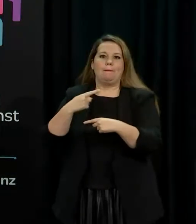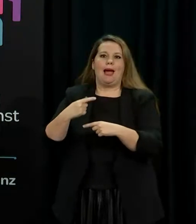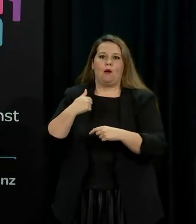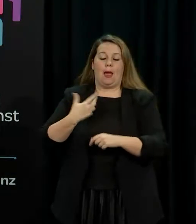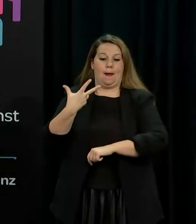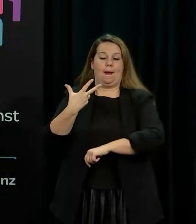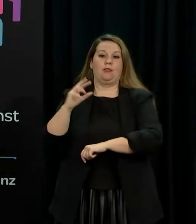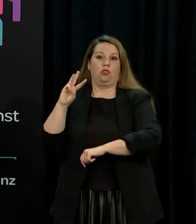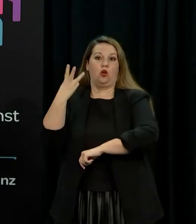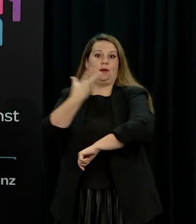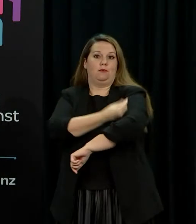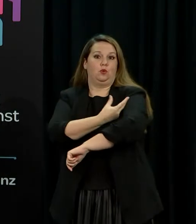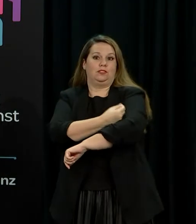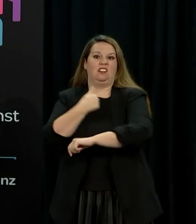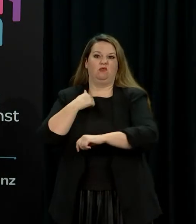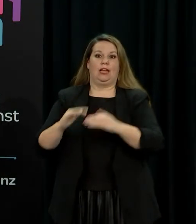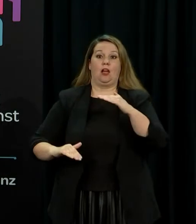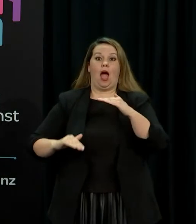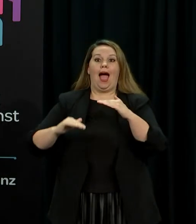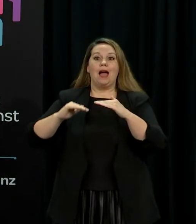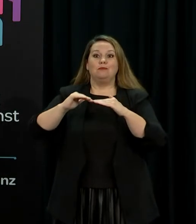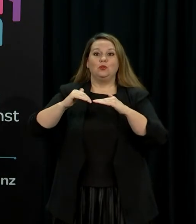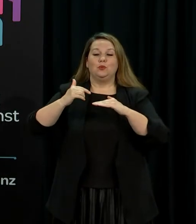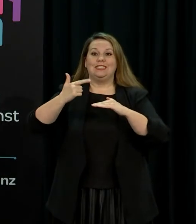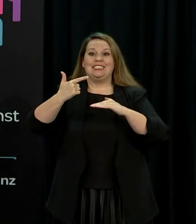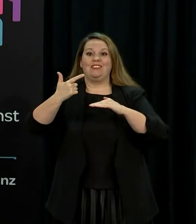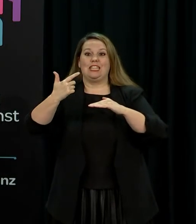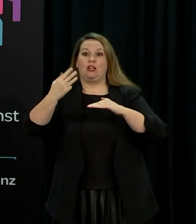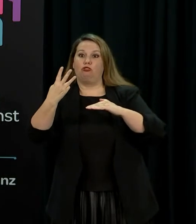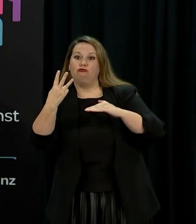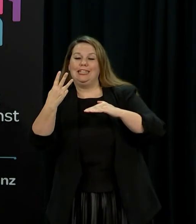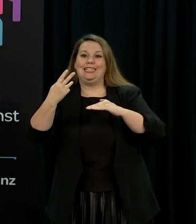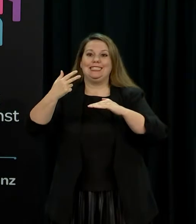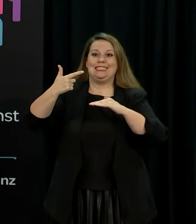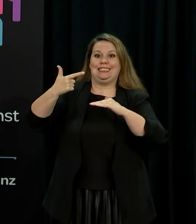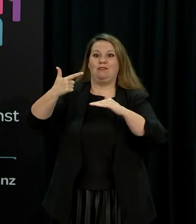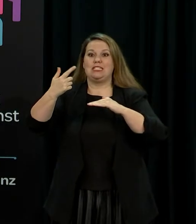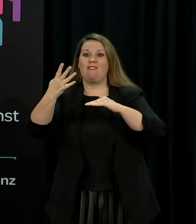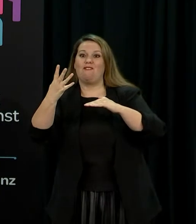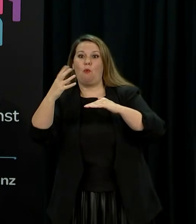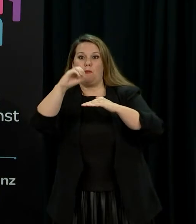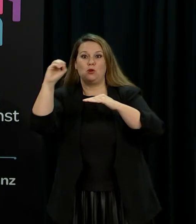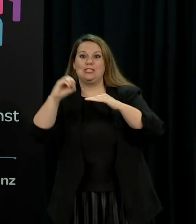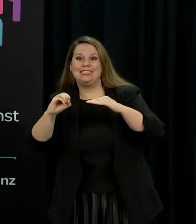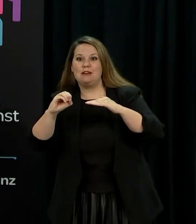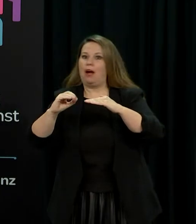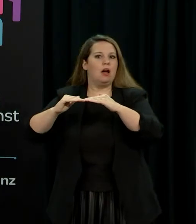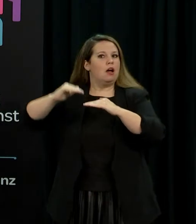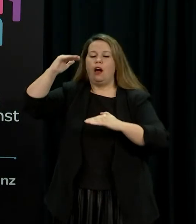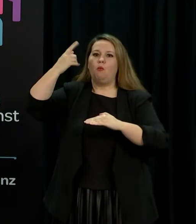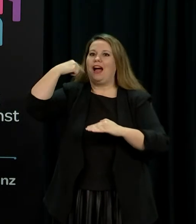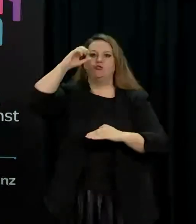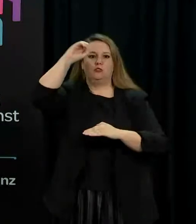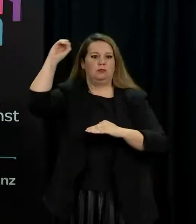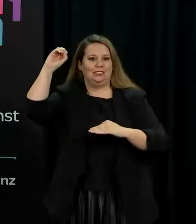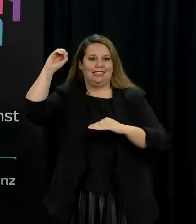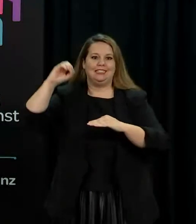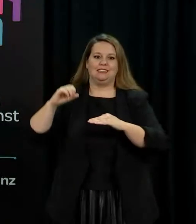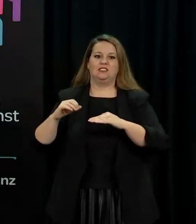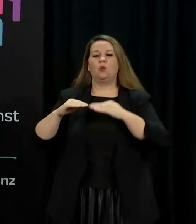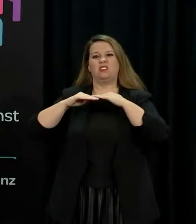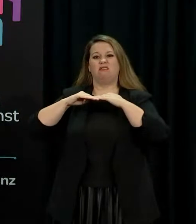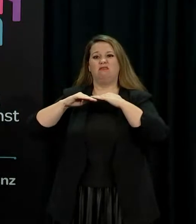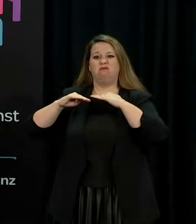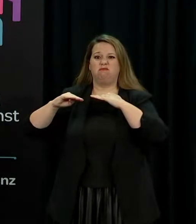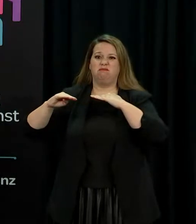that sort of 73-74% marker. Having said that, I do think that one of the likely contributors to that